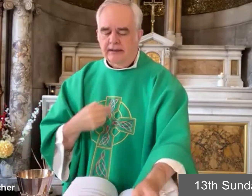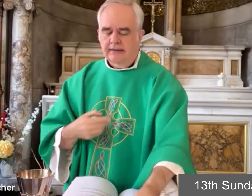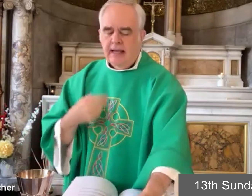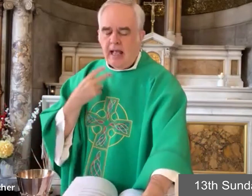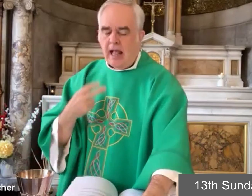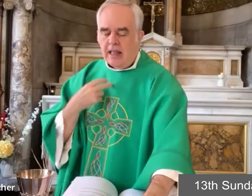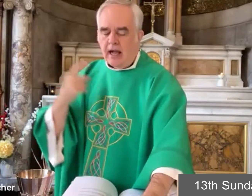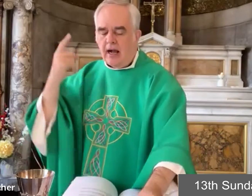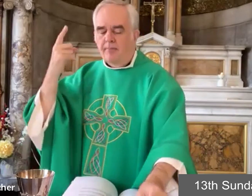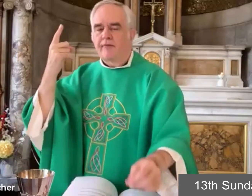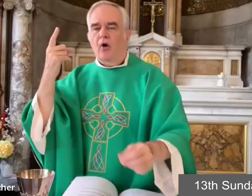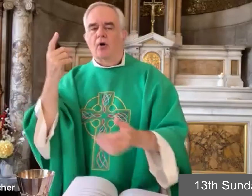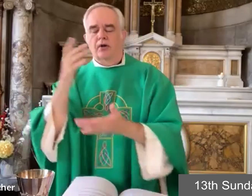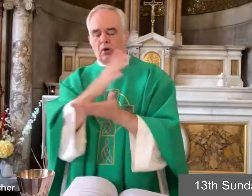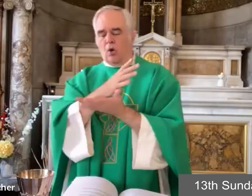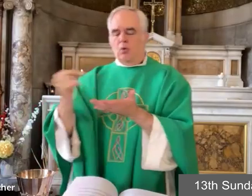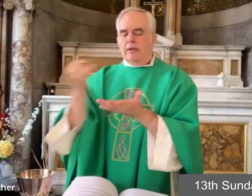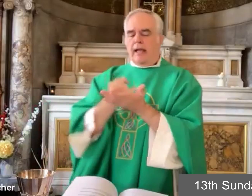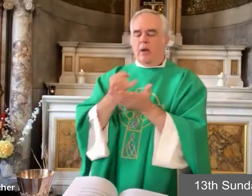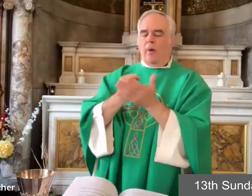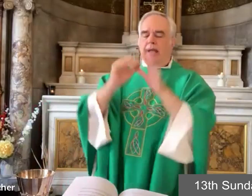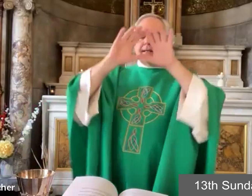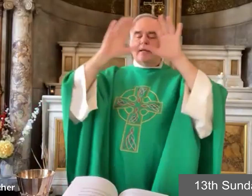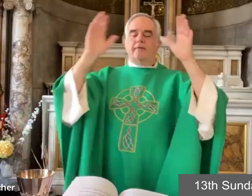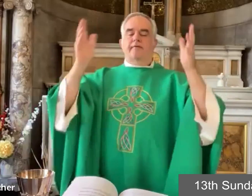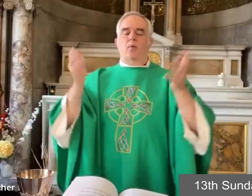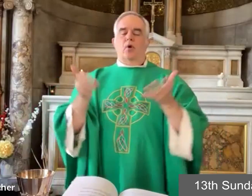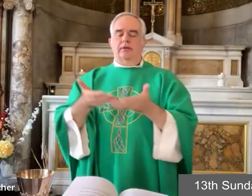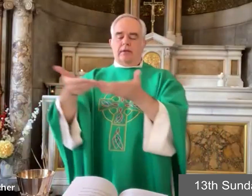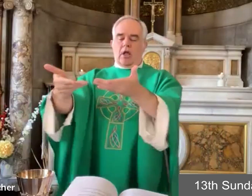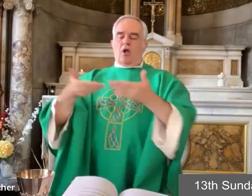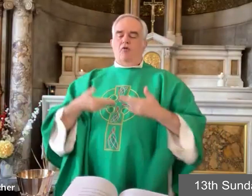Lamb of God, you take away the sins of the world.